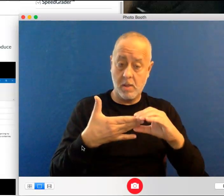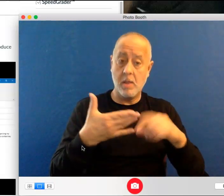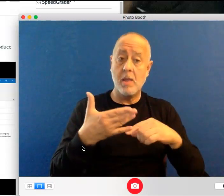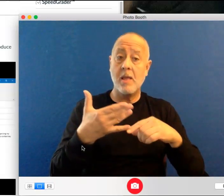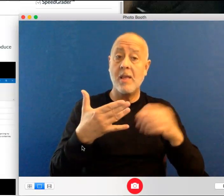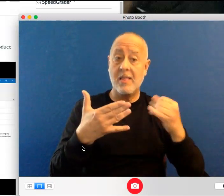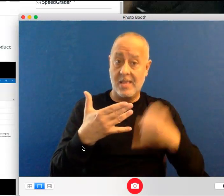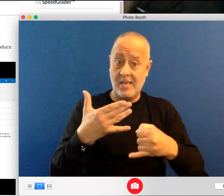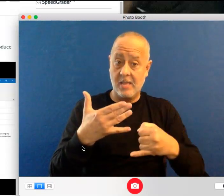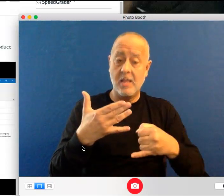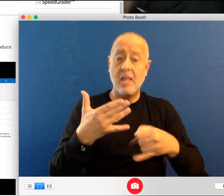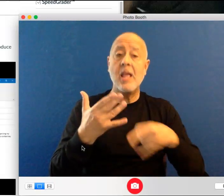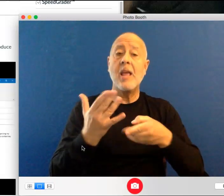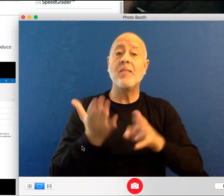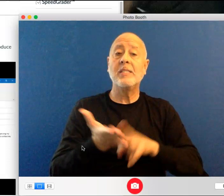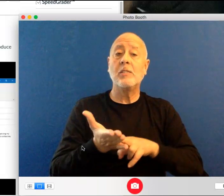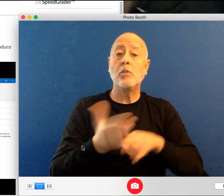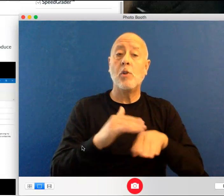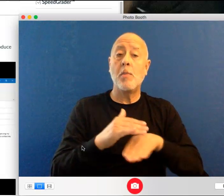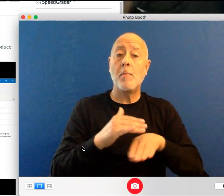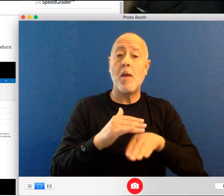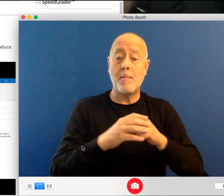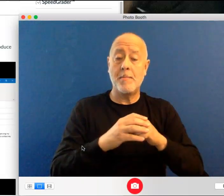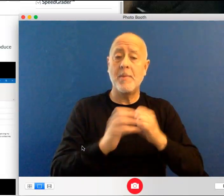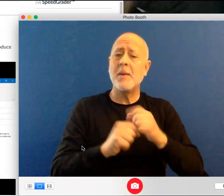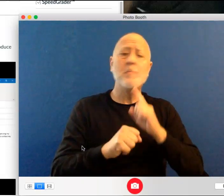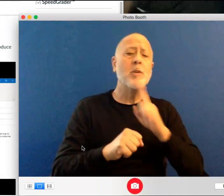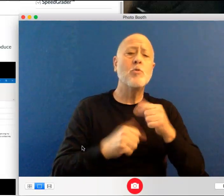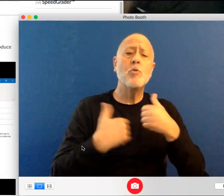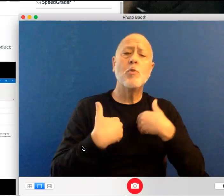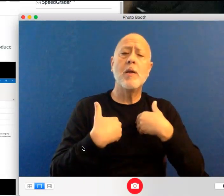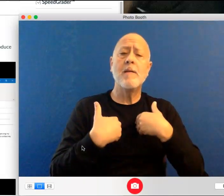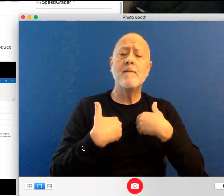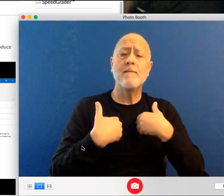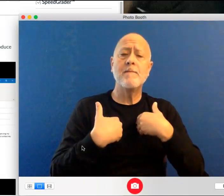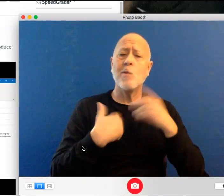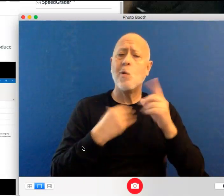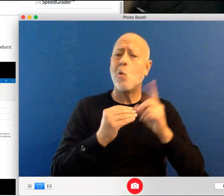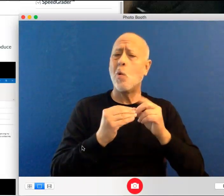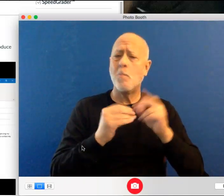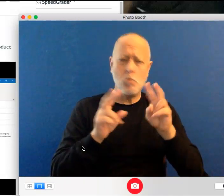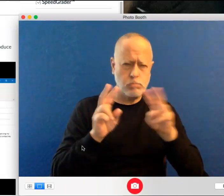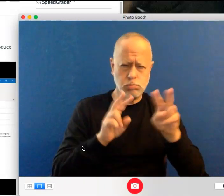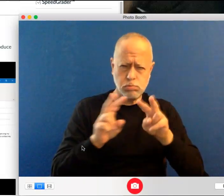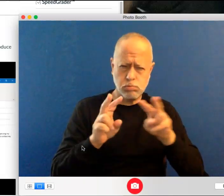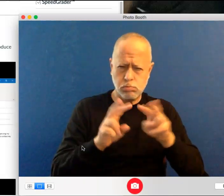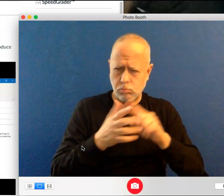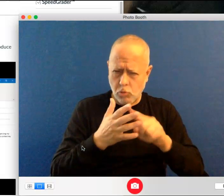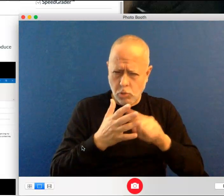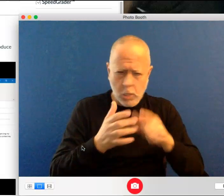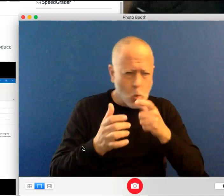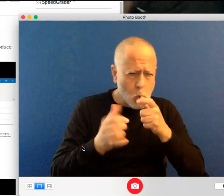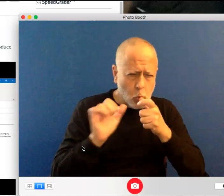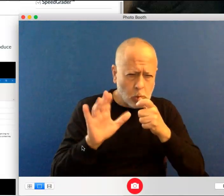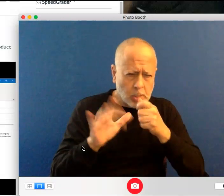exit, and your signature at the bottom. Make sure you have gotten one more look about who you're sending it to.